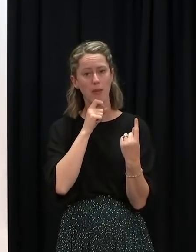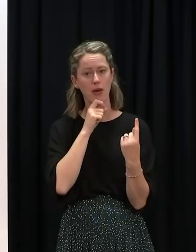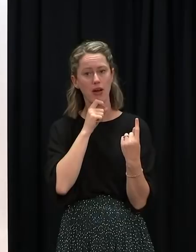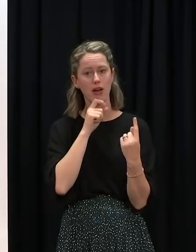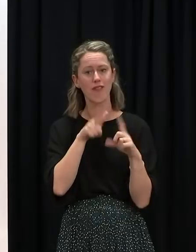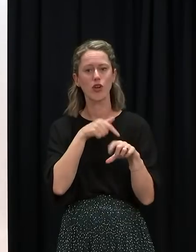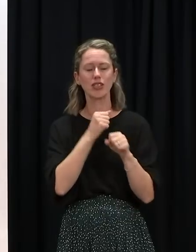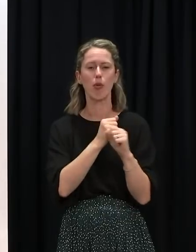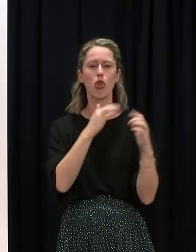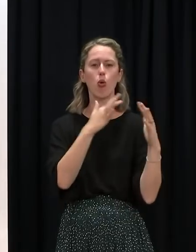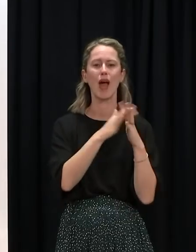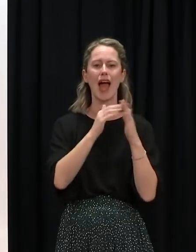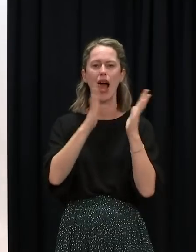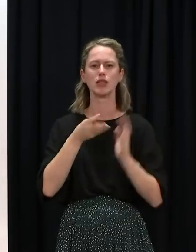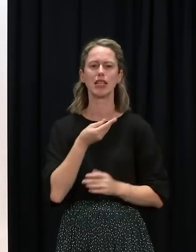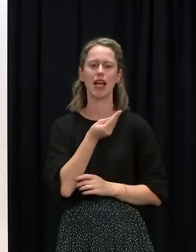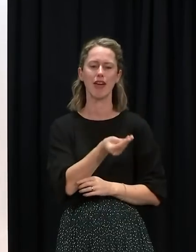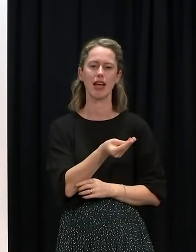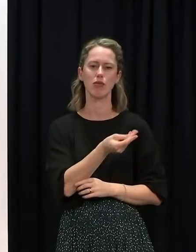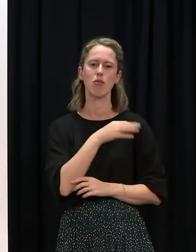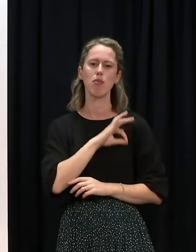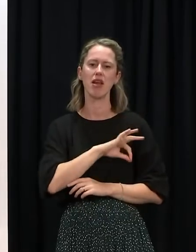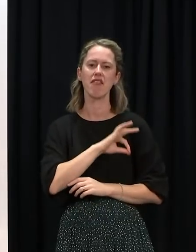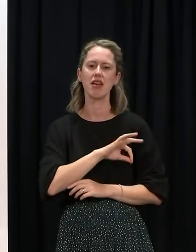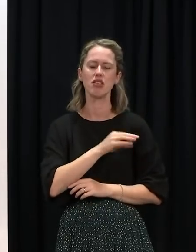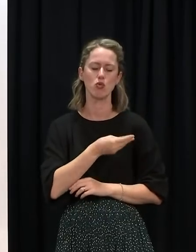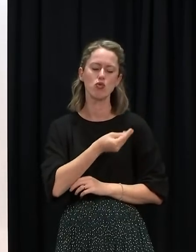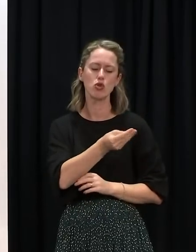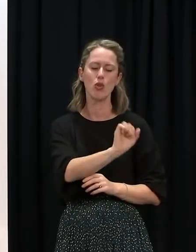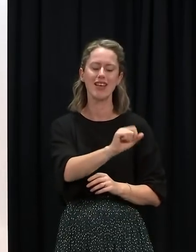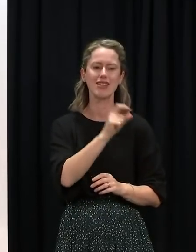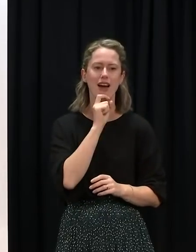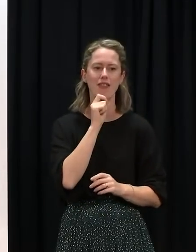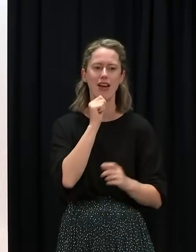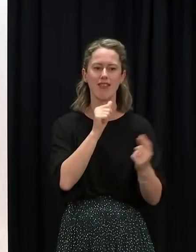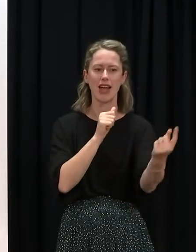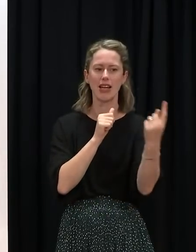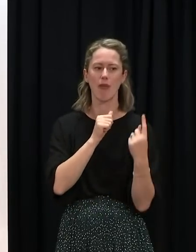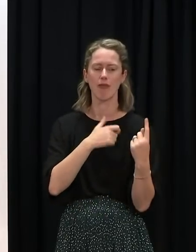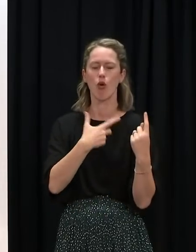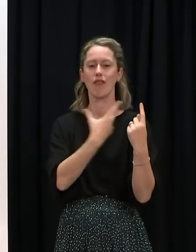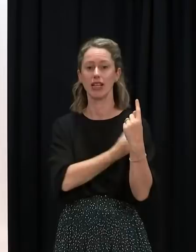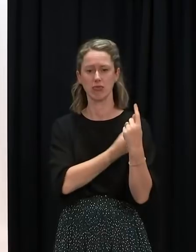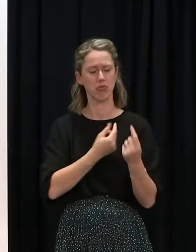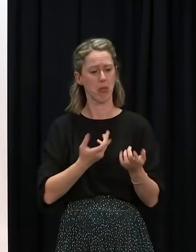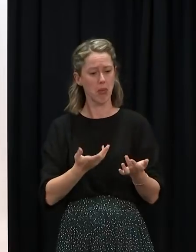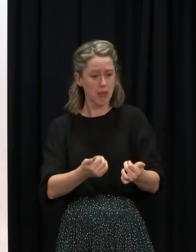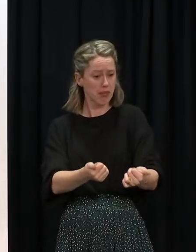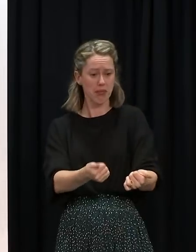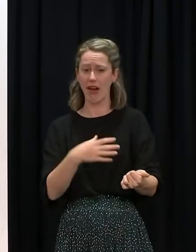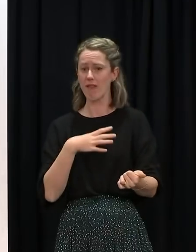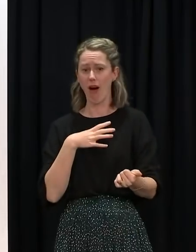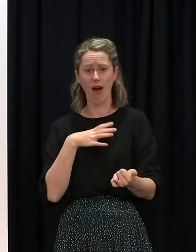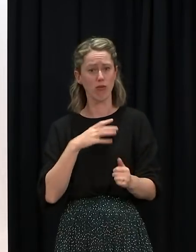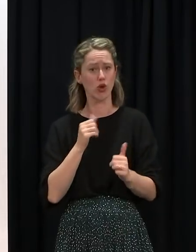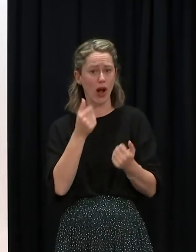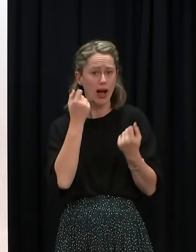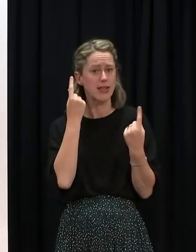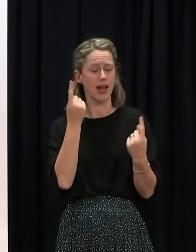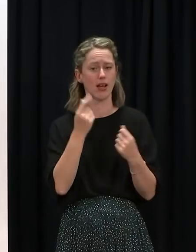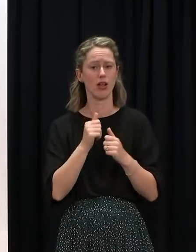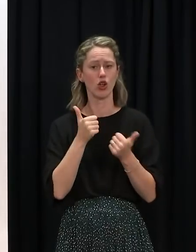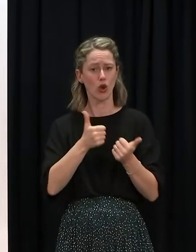The Warehouse, for example, providing an incentive to all of their workers to come forward and be vaccinated, and I absolutely welcome that. I think that they are being a very